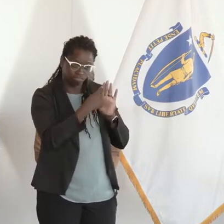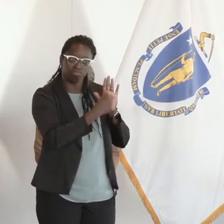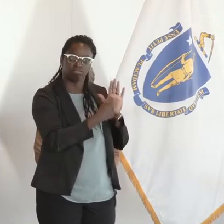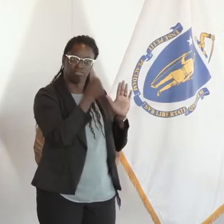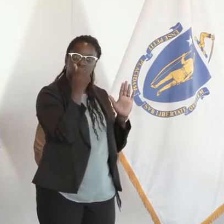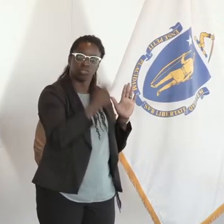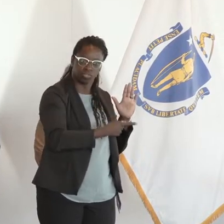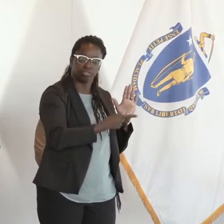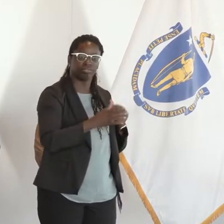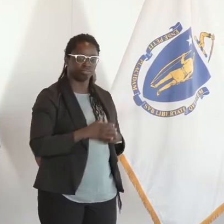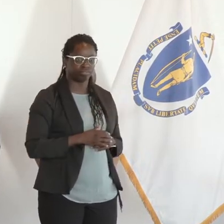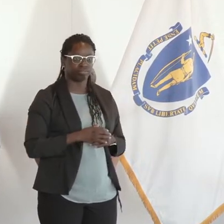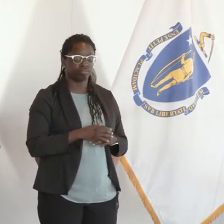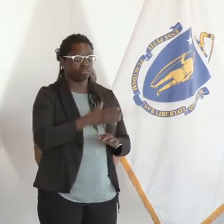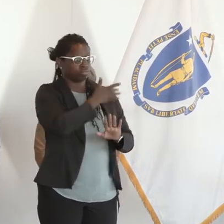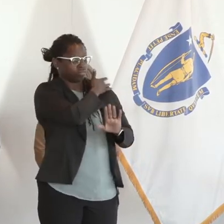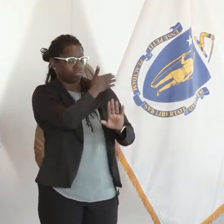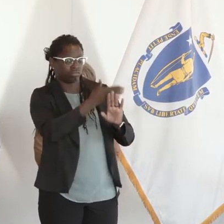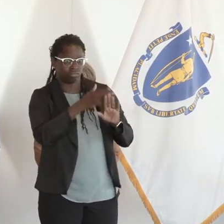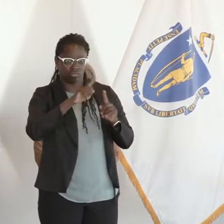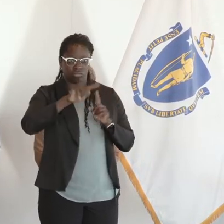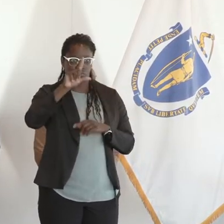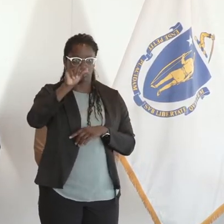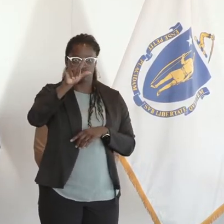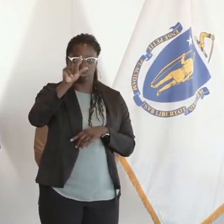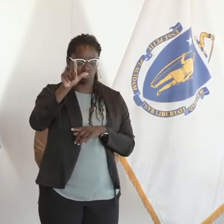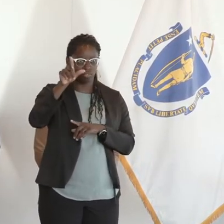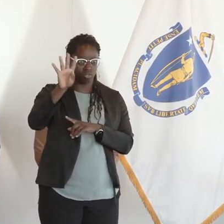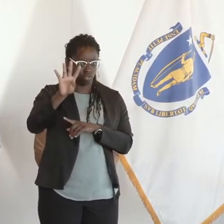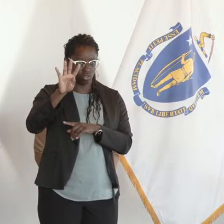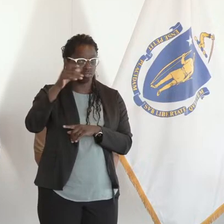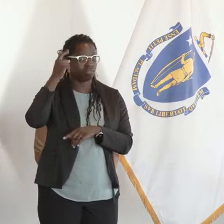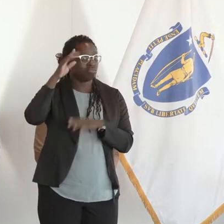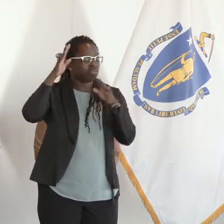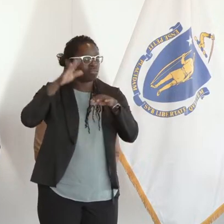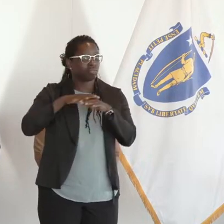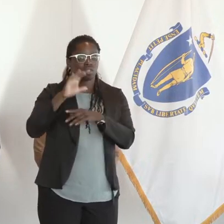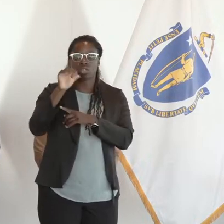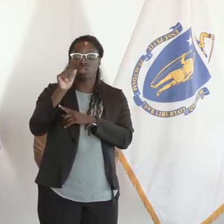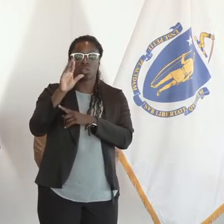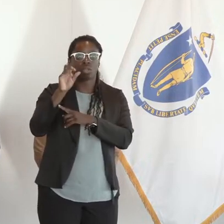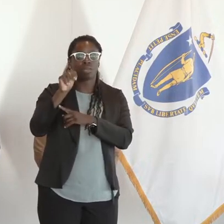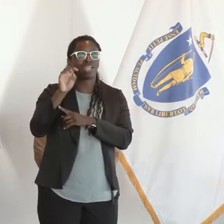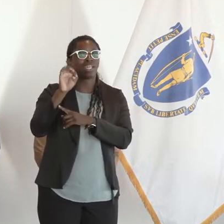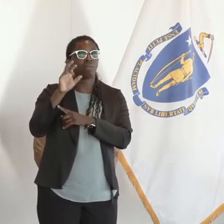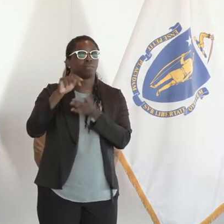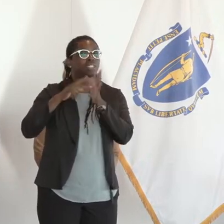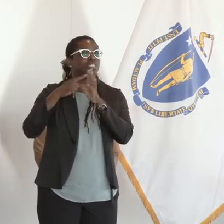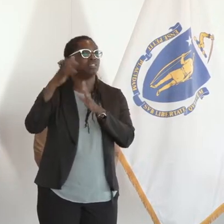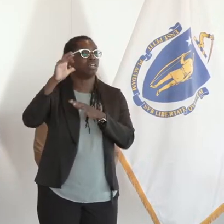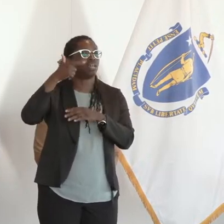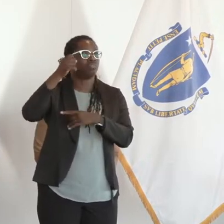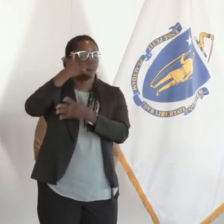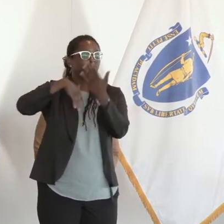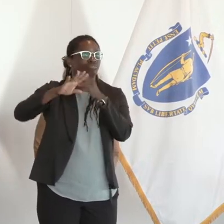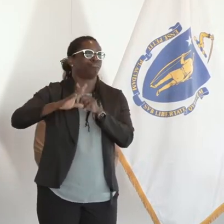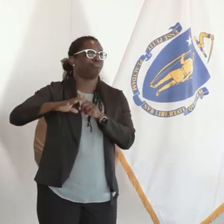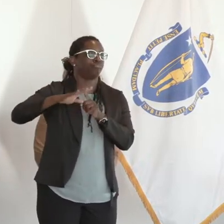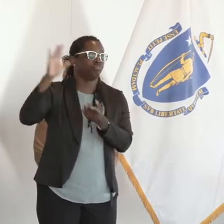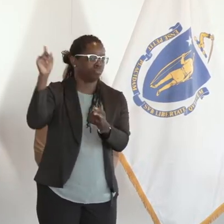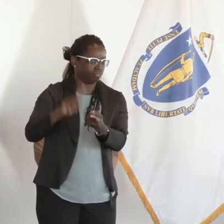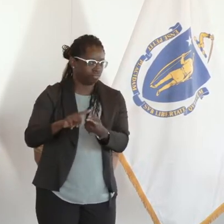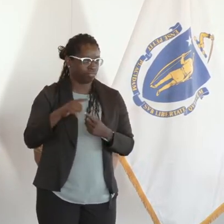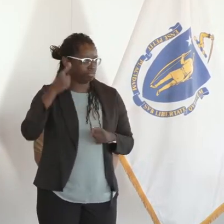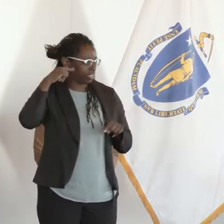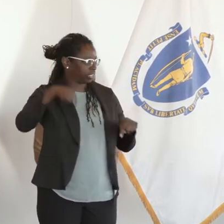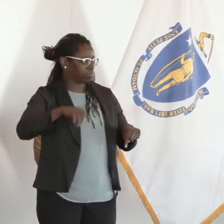2040, which is 10 years ahead of the goal that the City of Boston has set for us. This was